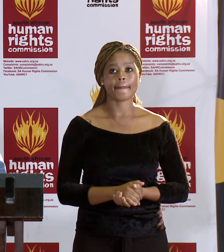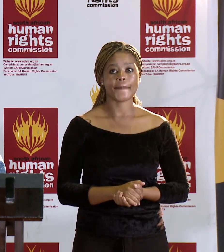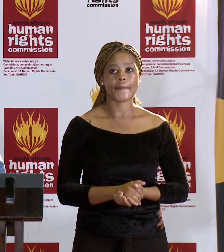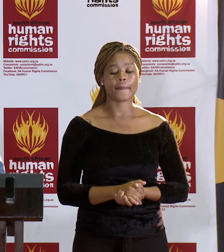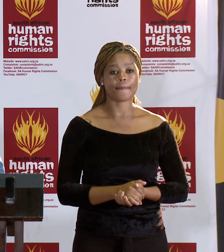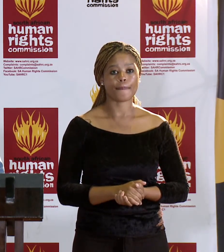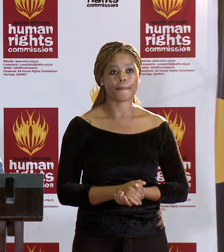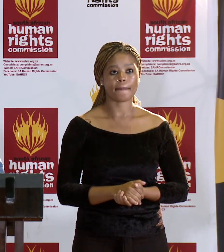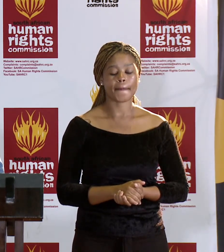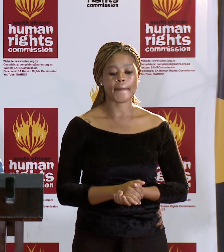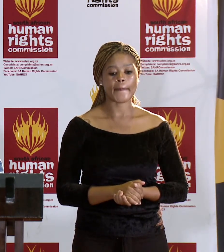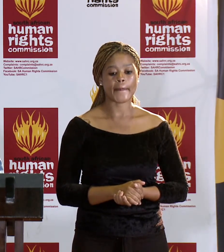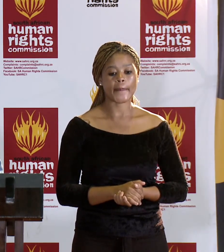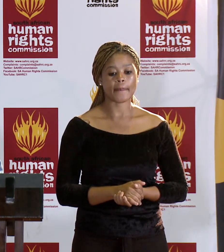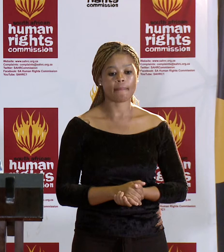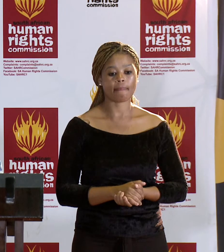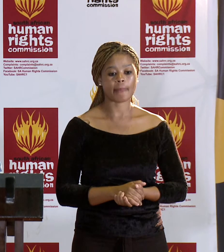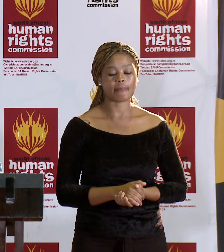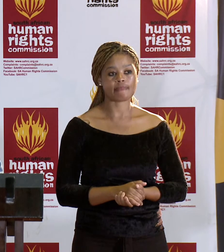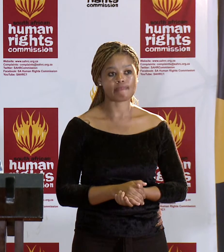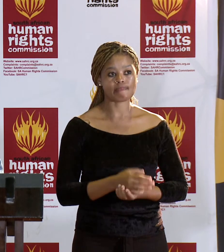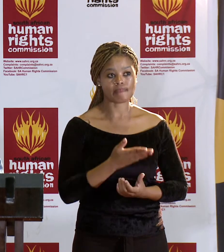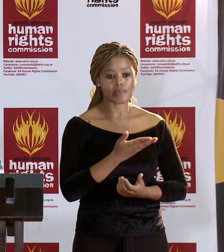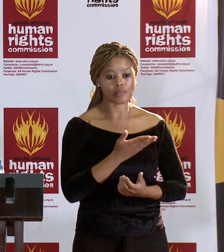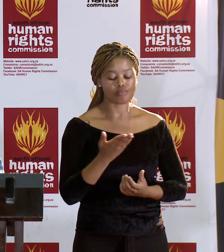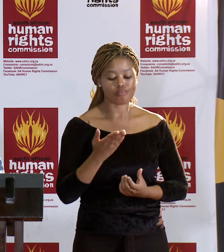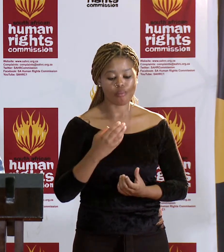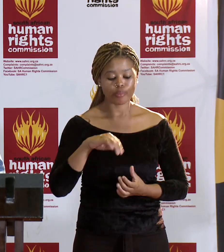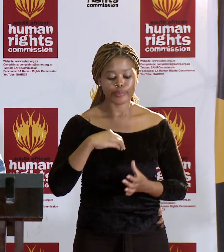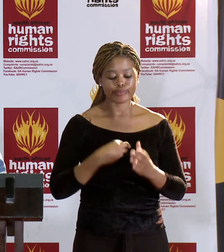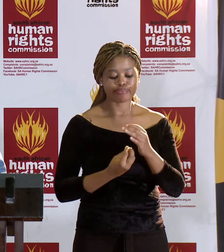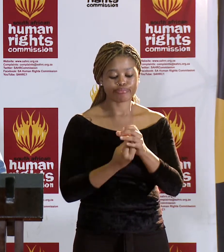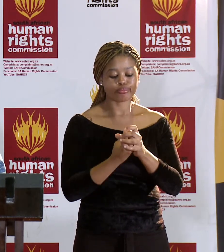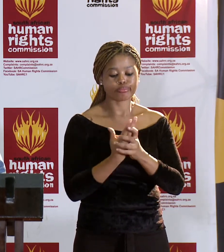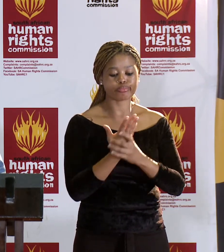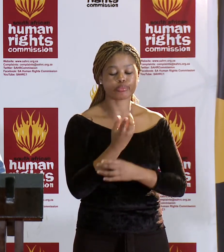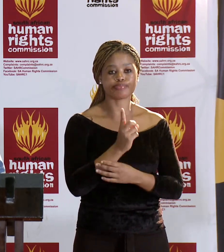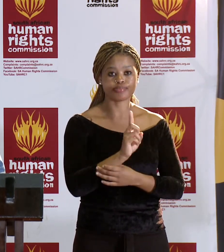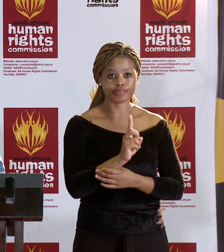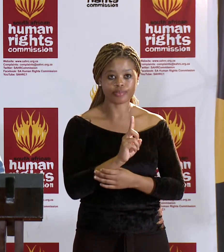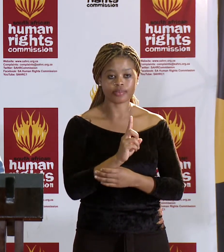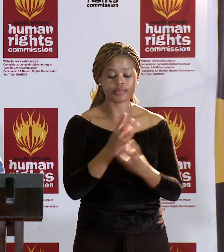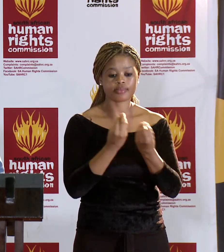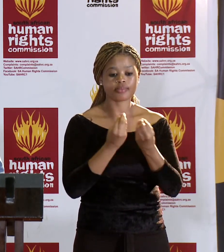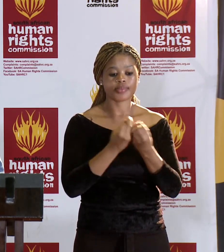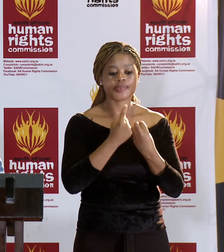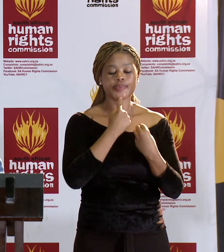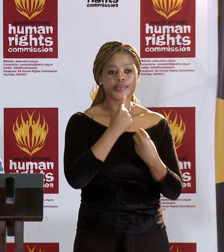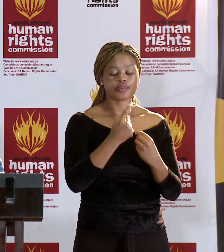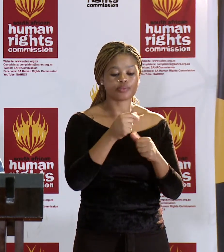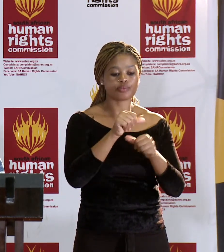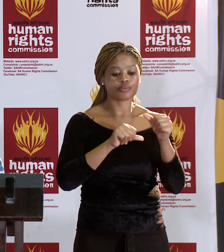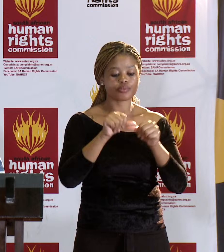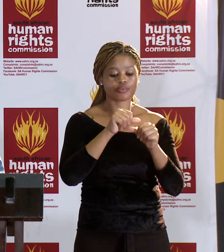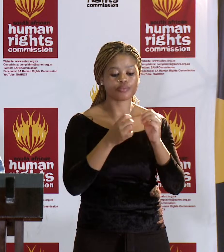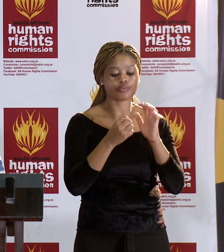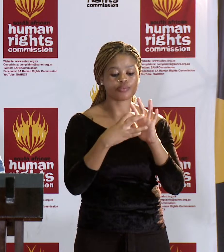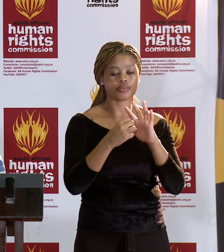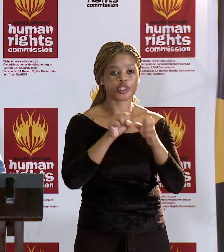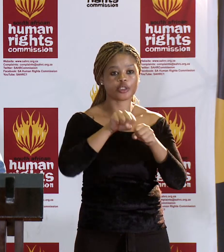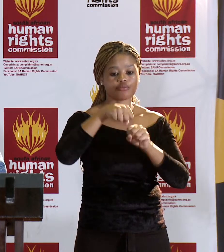you to look at what we have produced, something called the Social Media